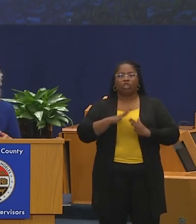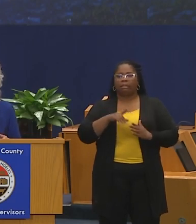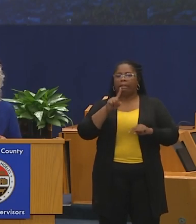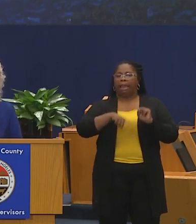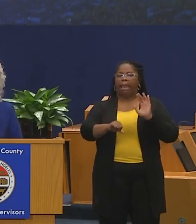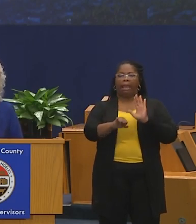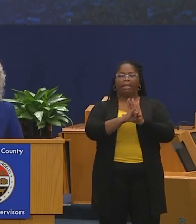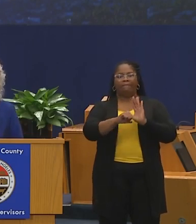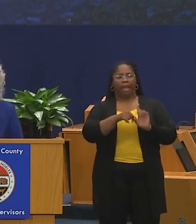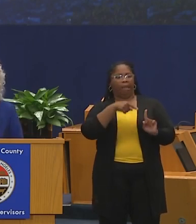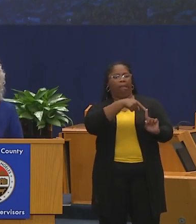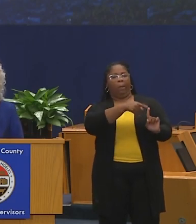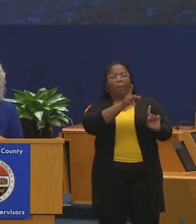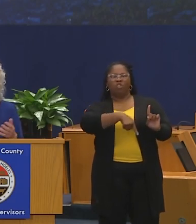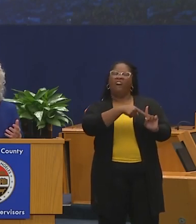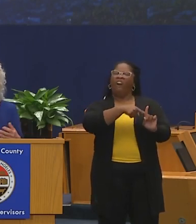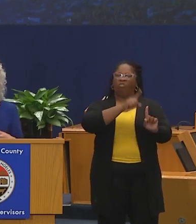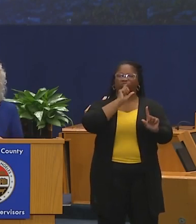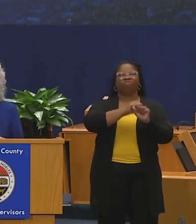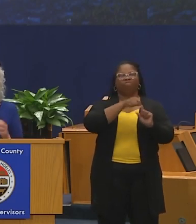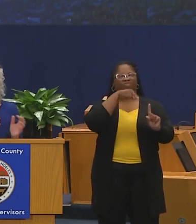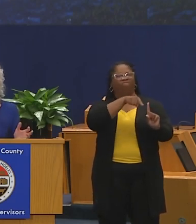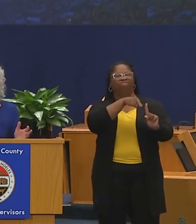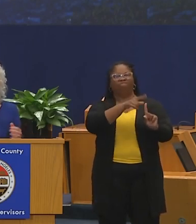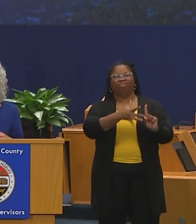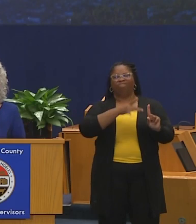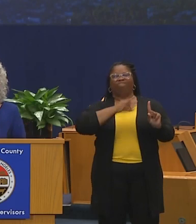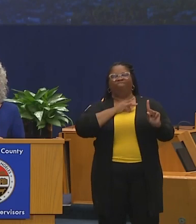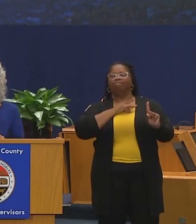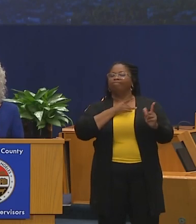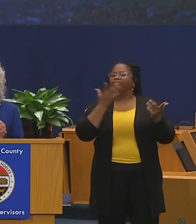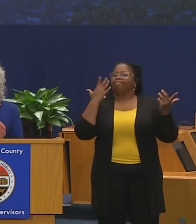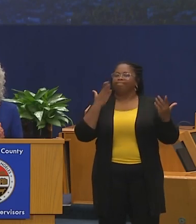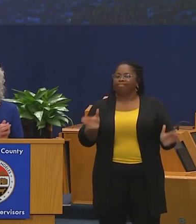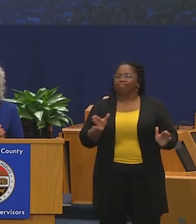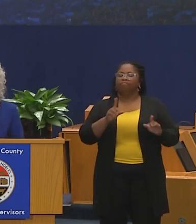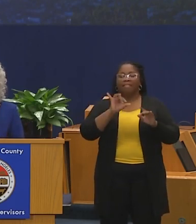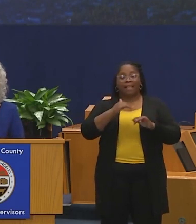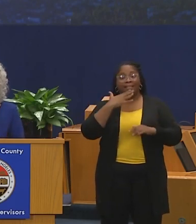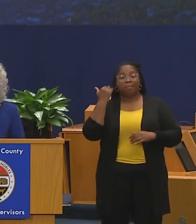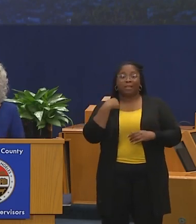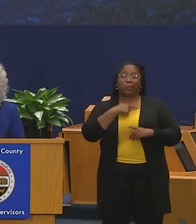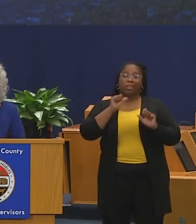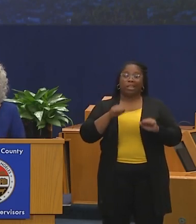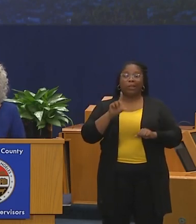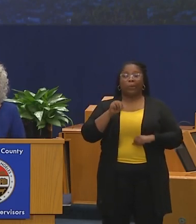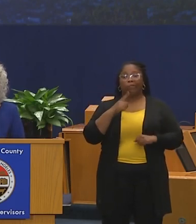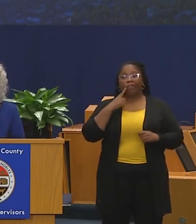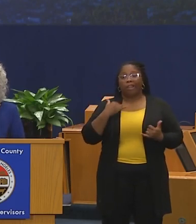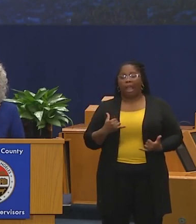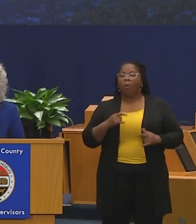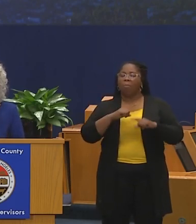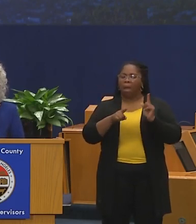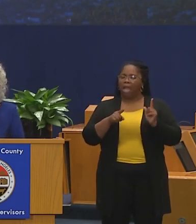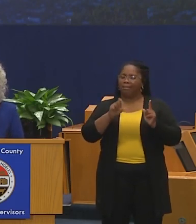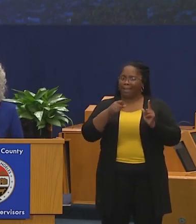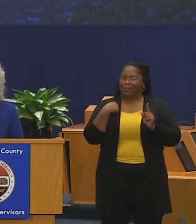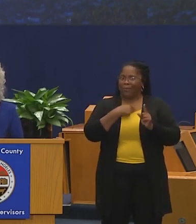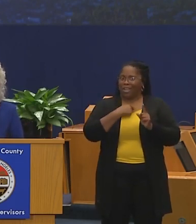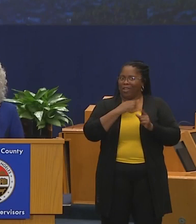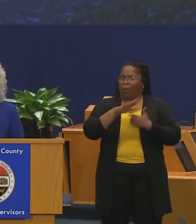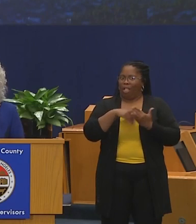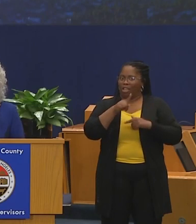for certain source of exposure. So that's the best we can do now, but I think it's a question we'll all be asking. I do want to go back. I do